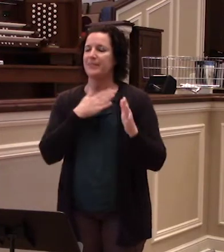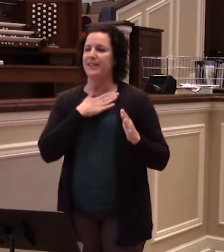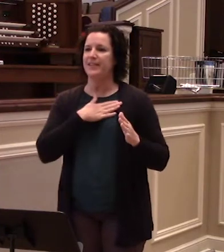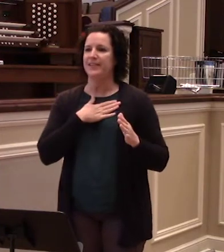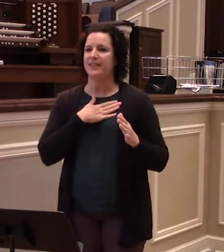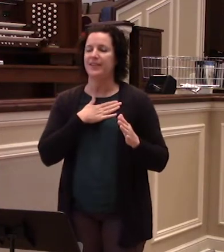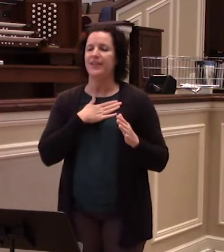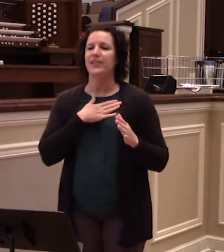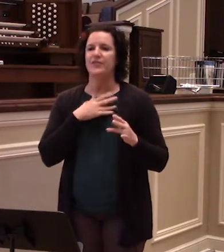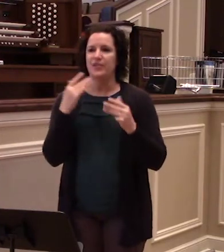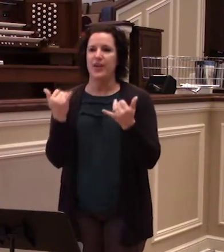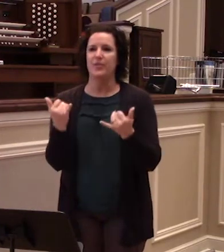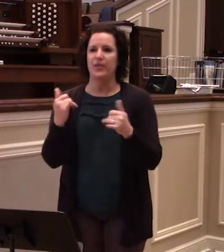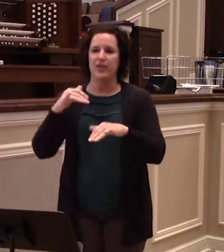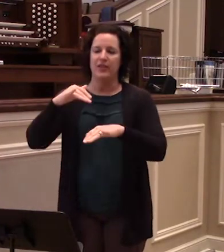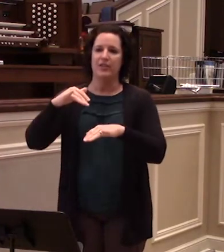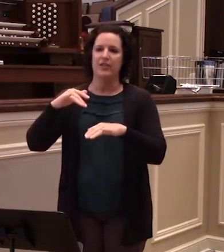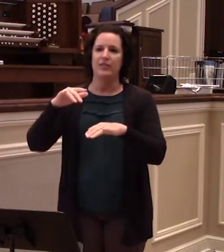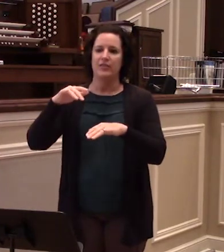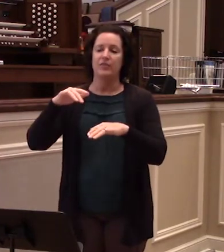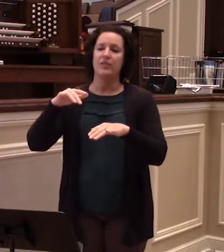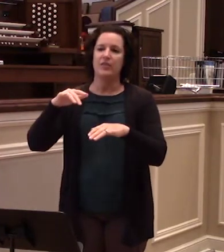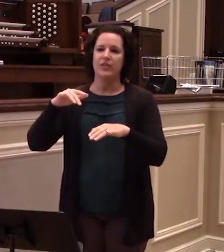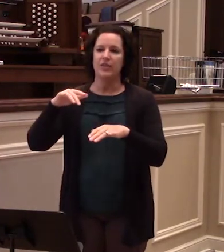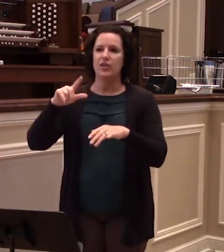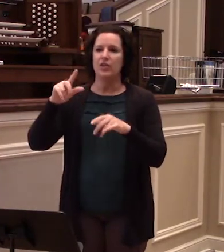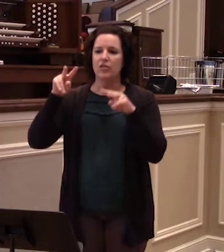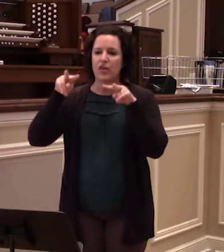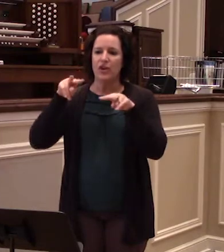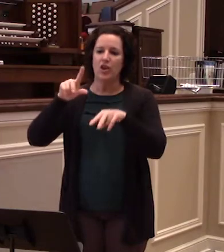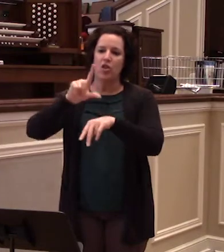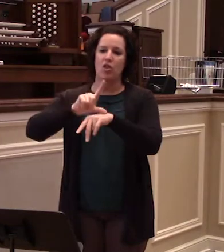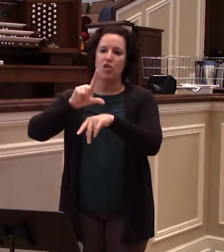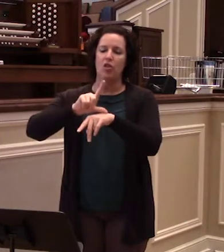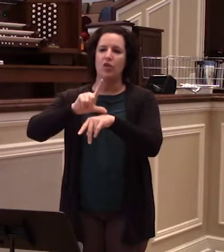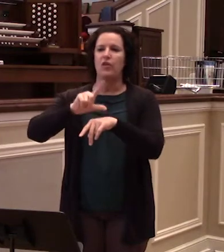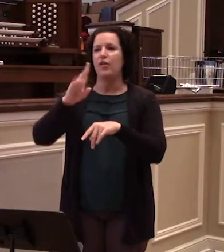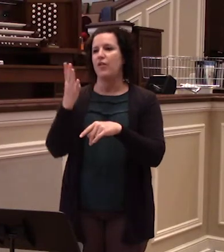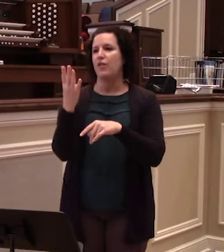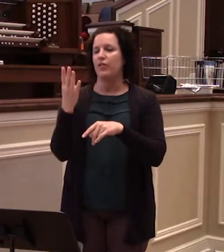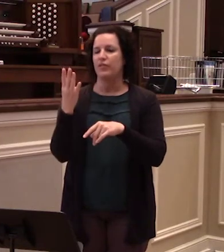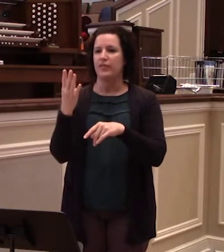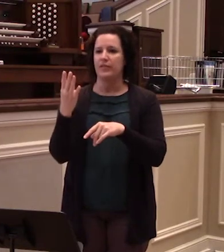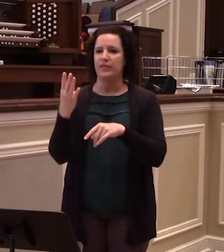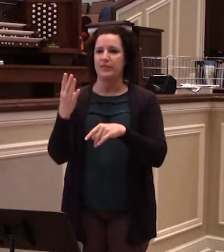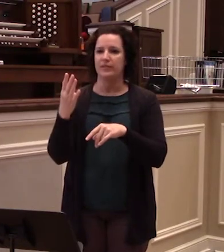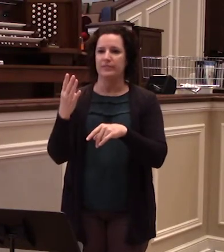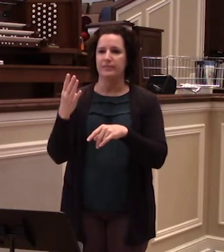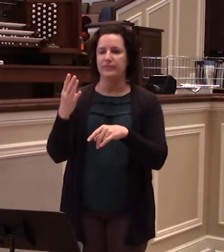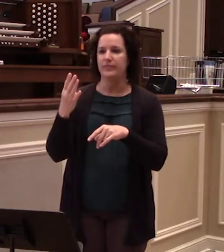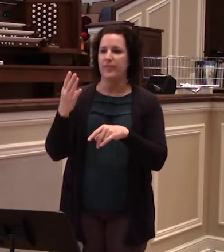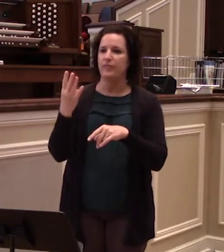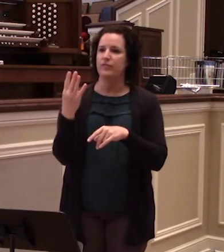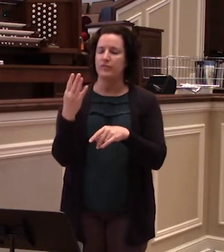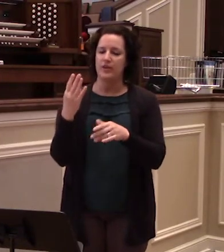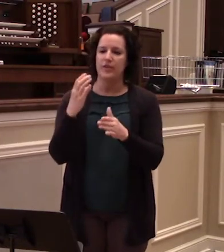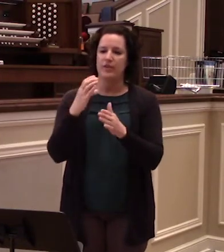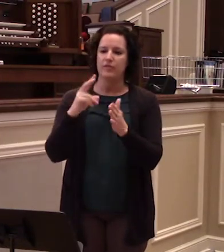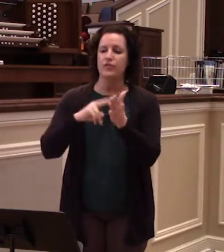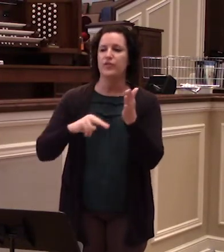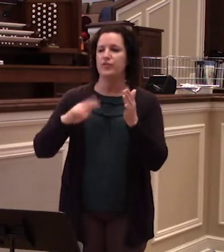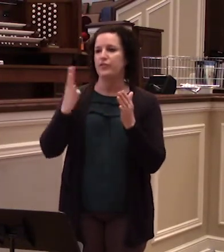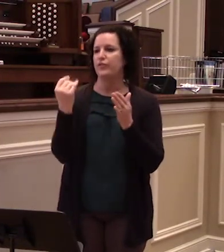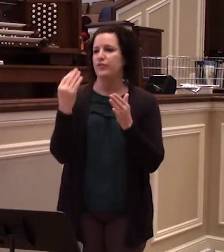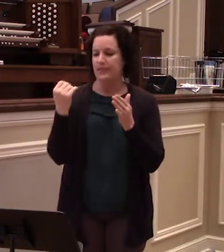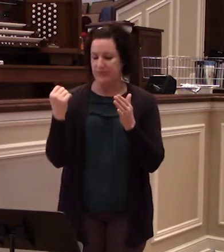shepherds who've gathered in the fields, keeping watch over their flocks by night, and concluding with the angel choir's declaration, "Glory to God in the highest